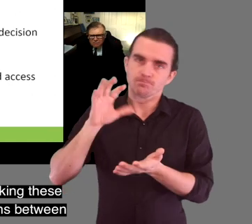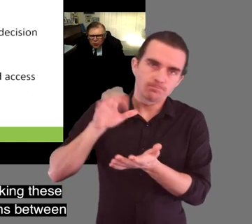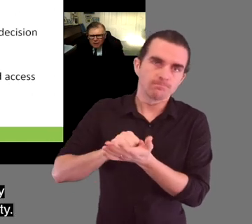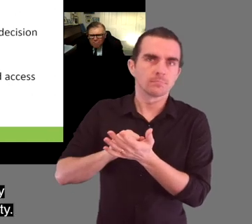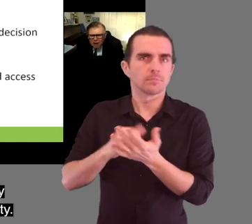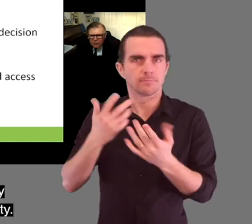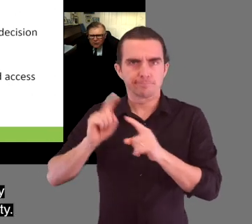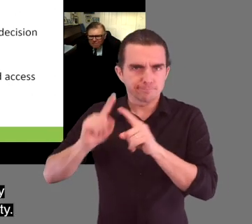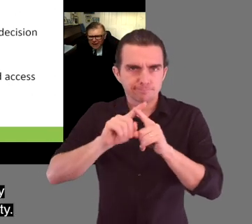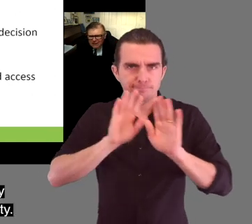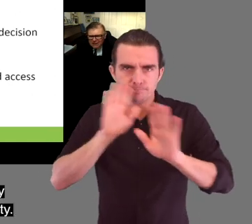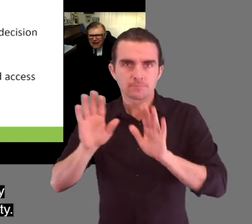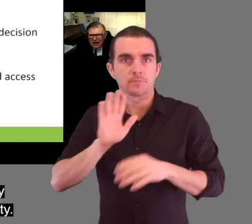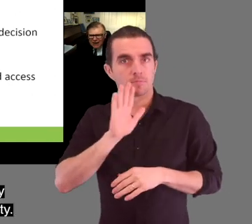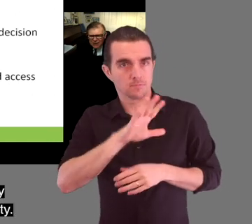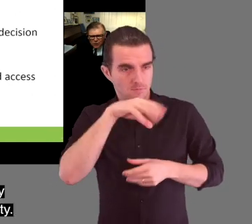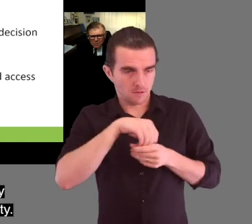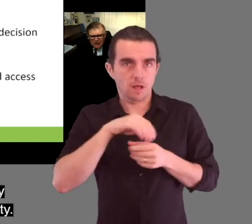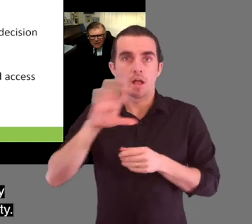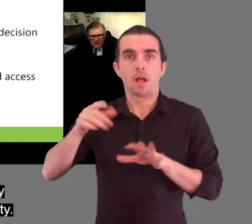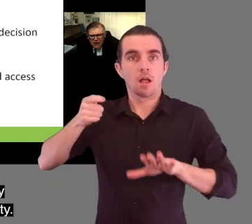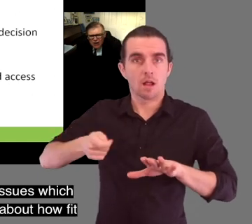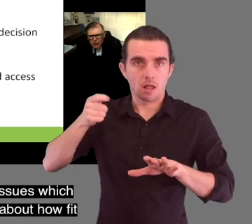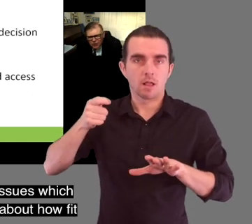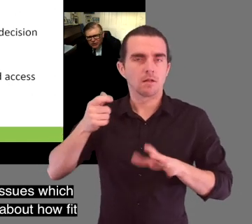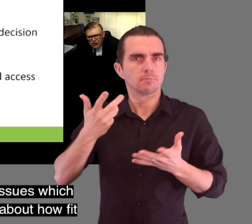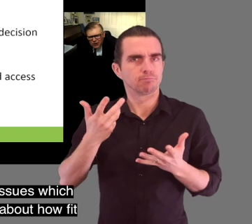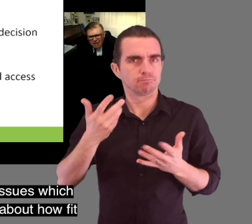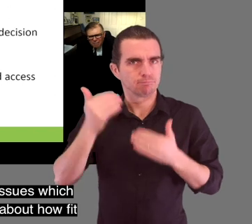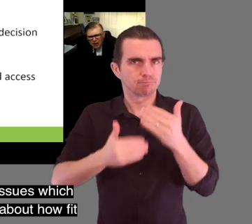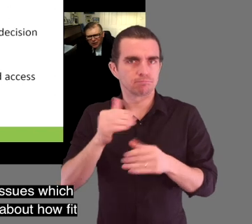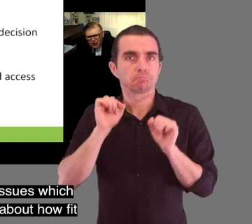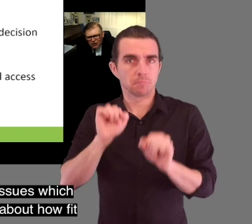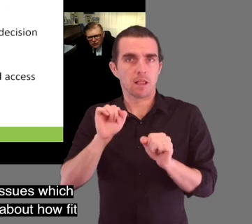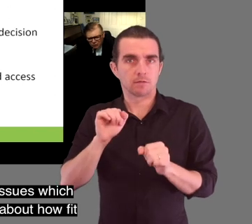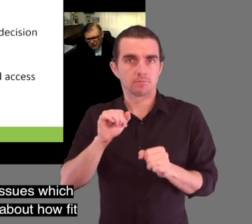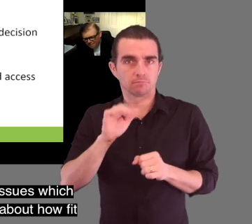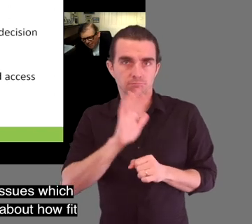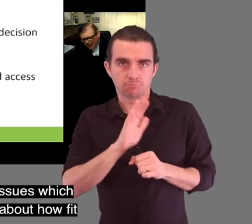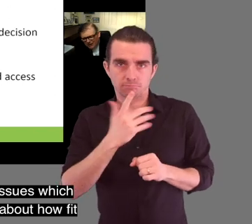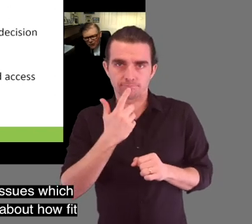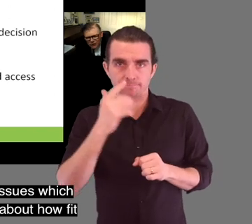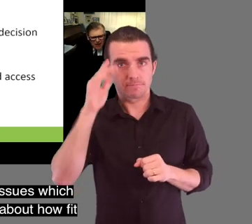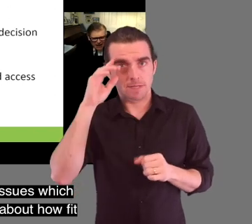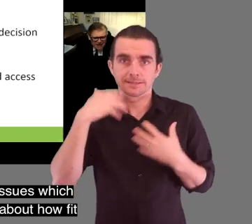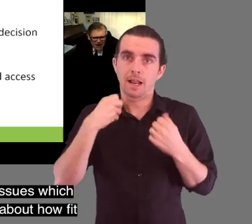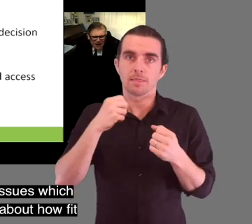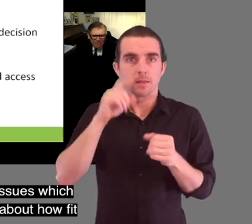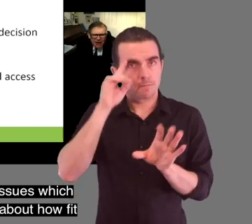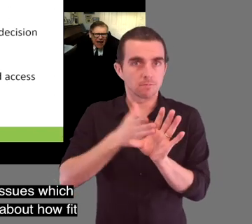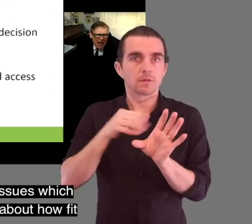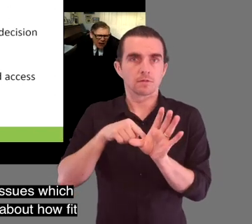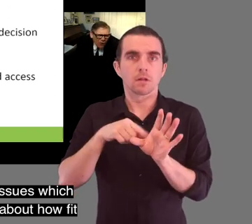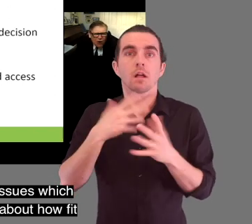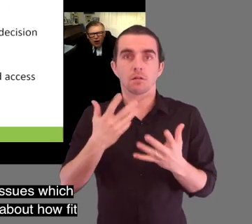distinguishes between mental capacity and legal capacity. You can still have mental issues which impact on you day to day